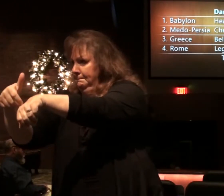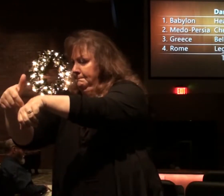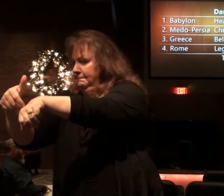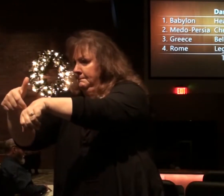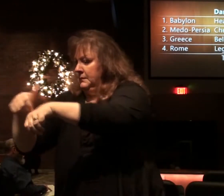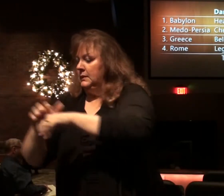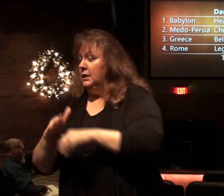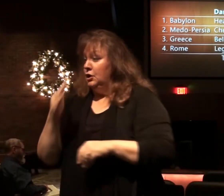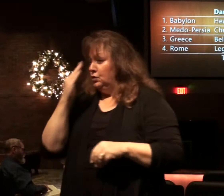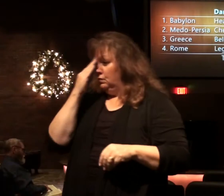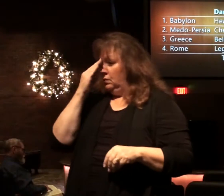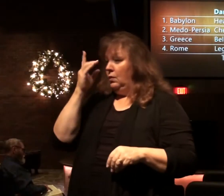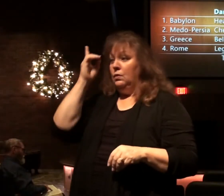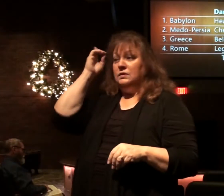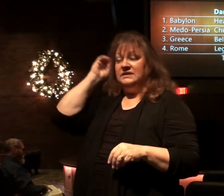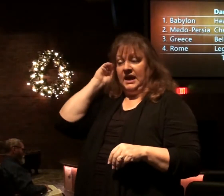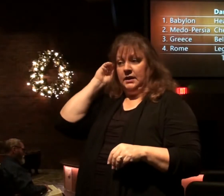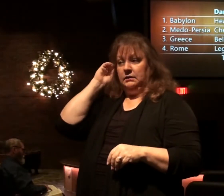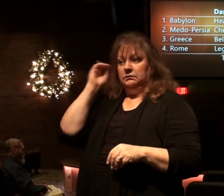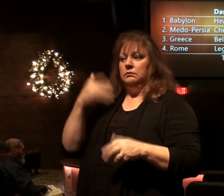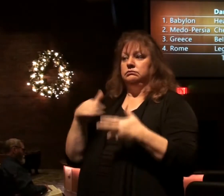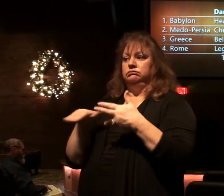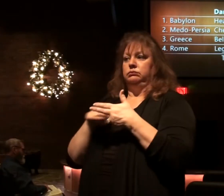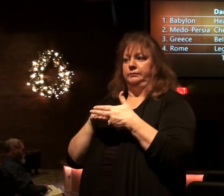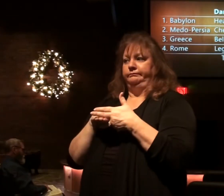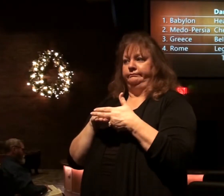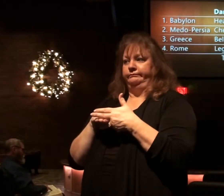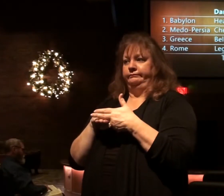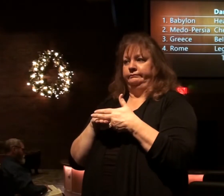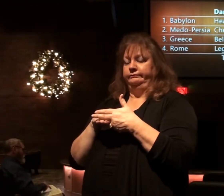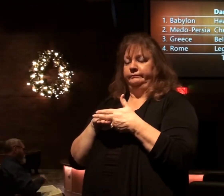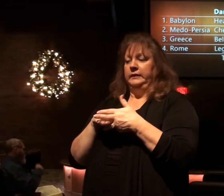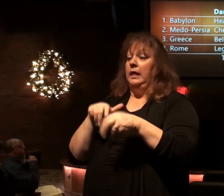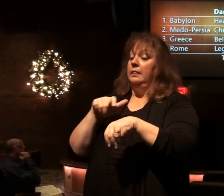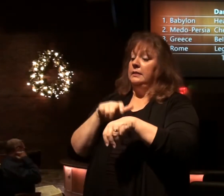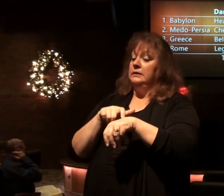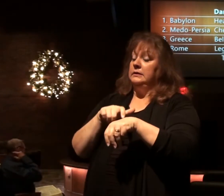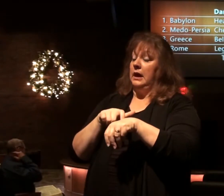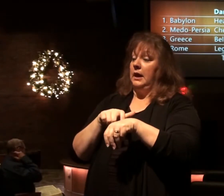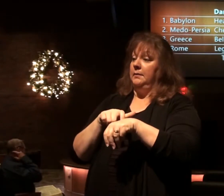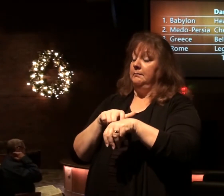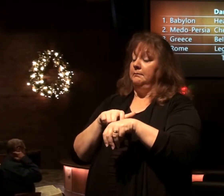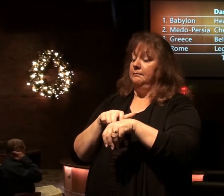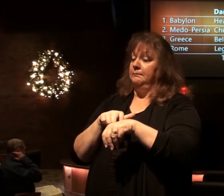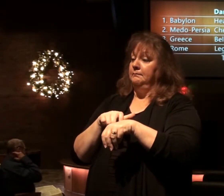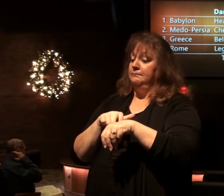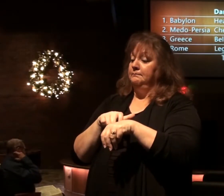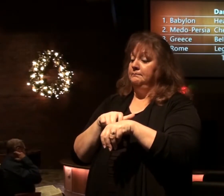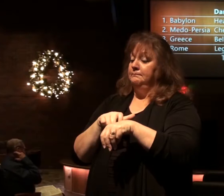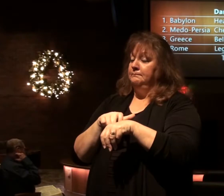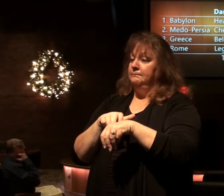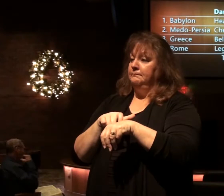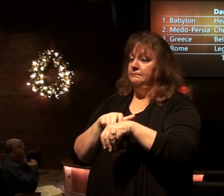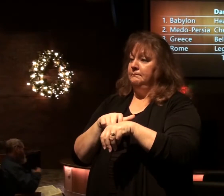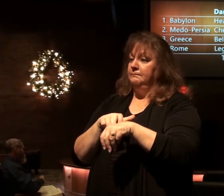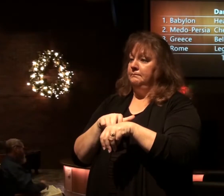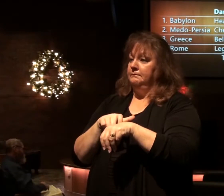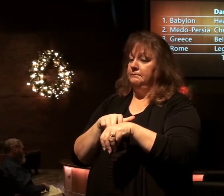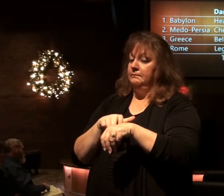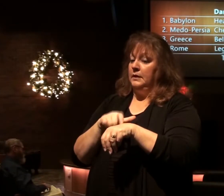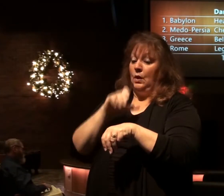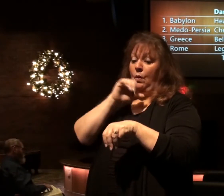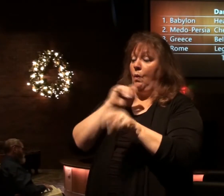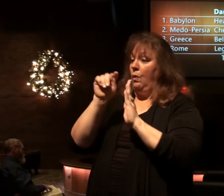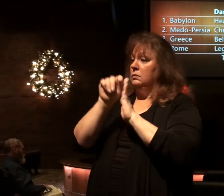Now, you're familiar in the book of Daniel, there is a break. The period of time in which we live is not revealed in the